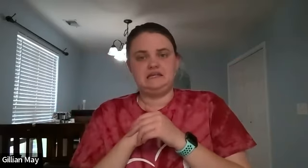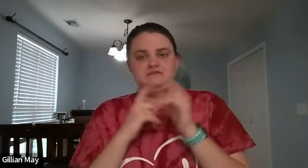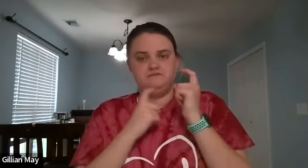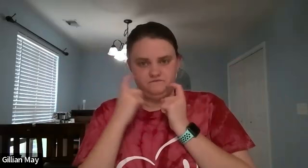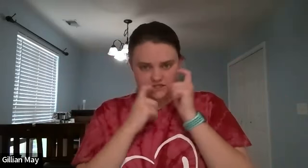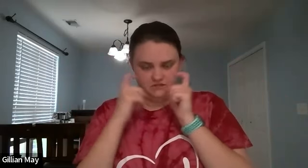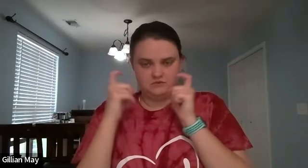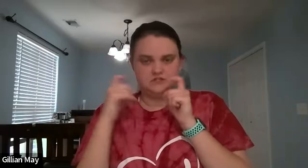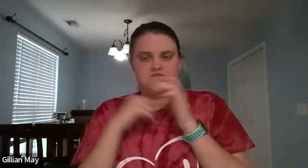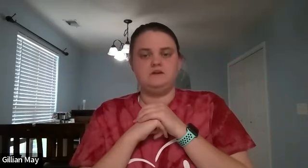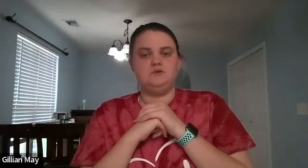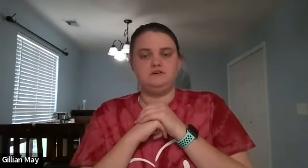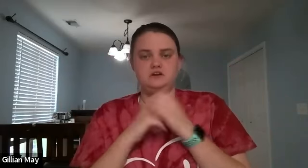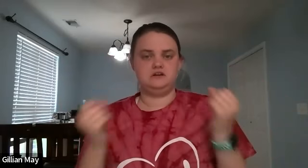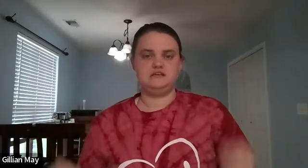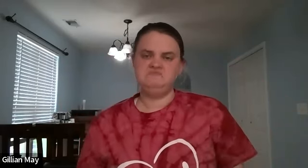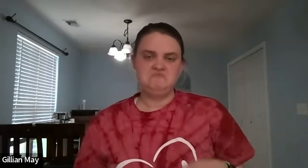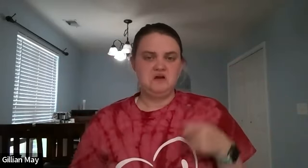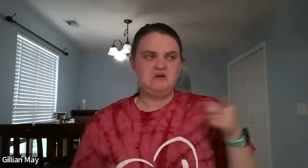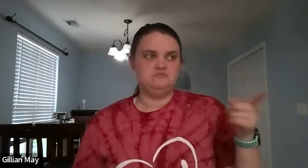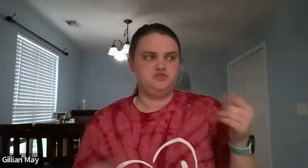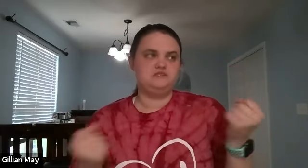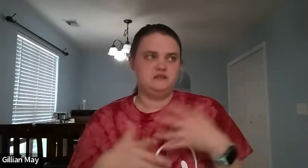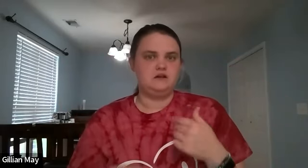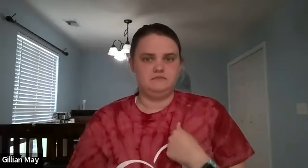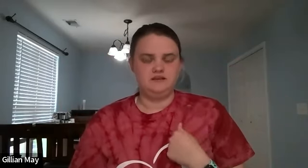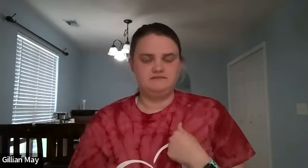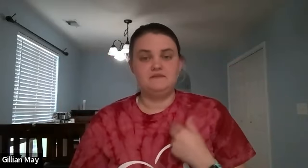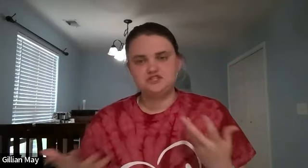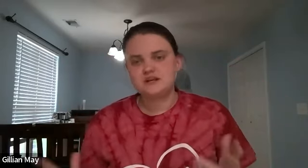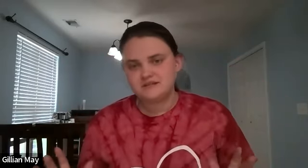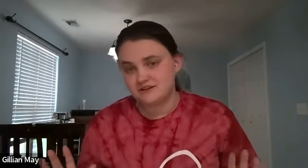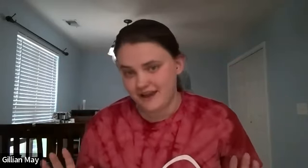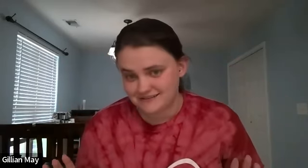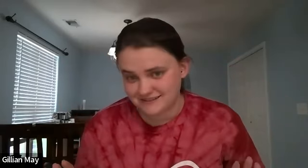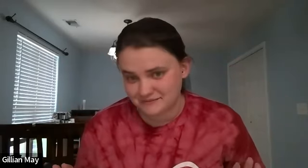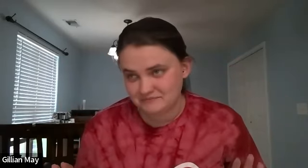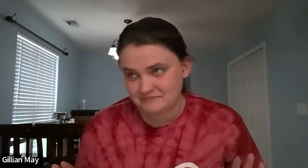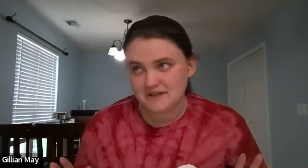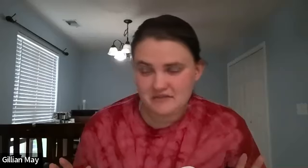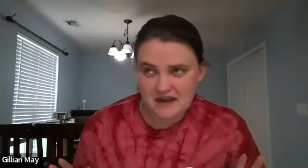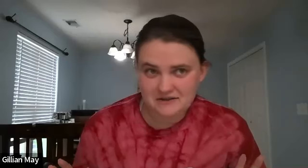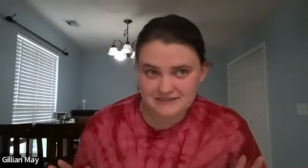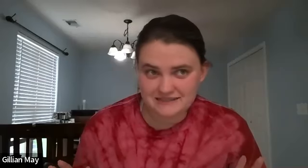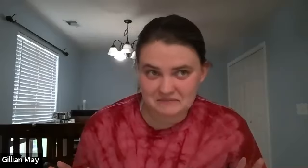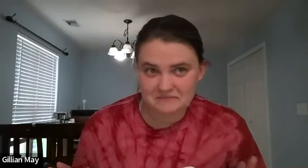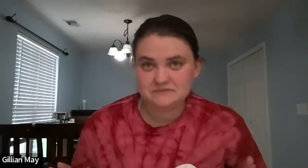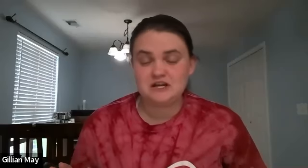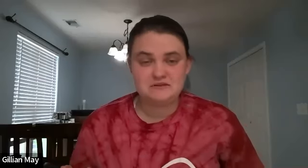Again, facial expression is very important. You're not going to say, oh, you scared me, unless you're trying to be sarcastic. Now that I could see, trying to be